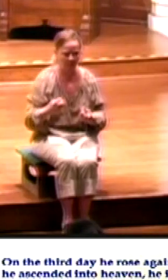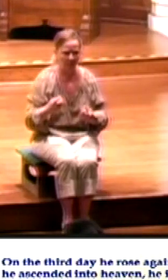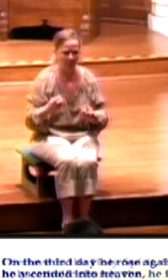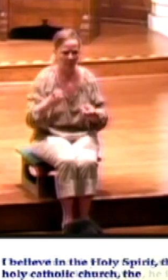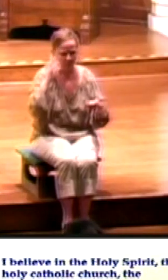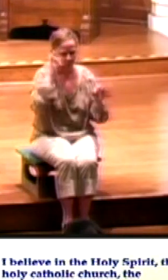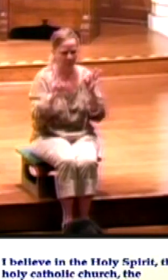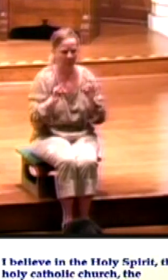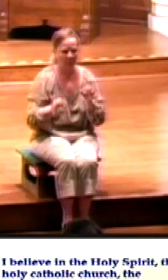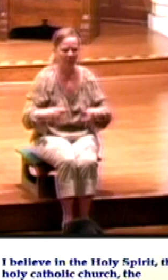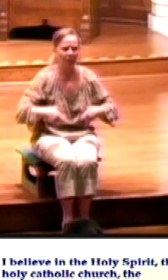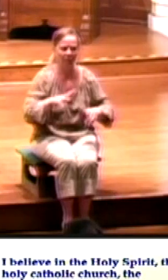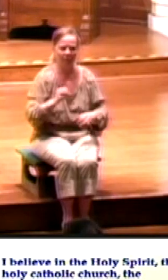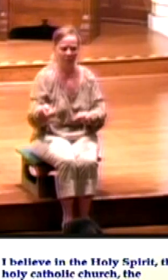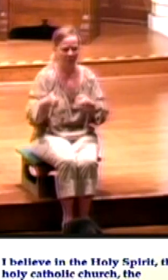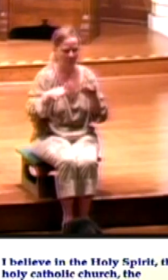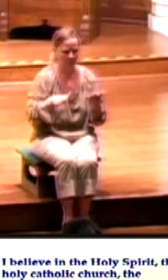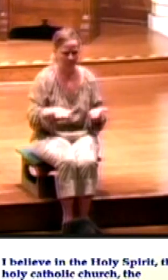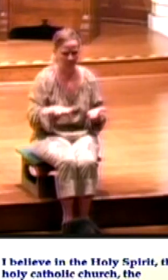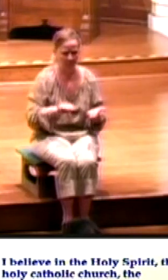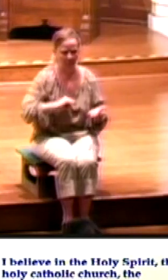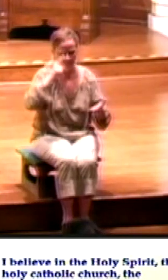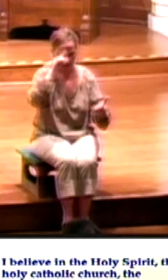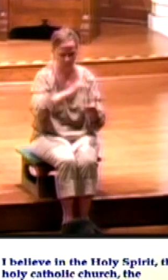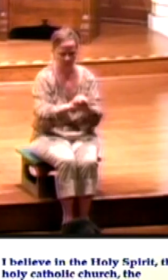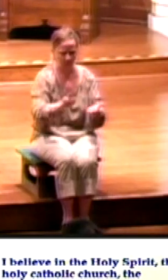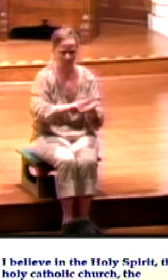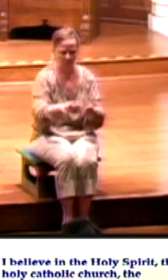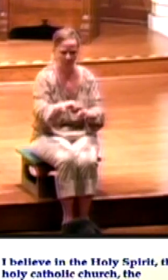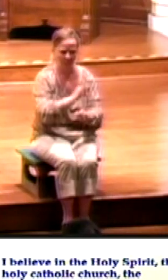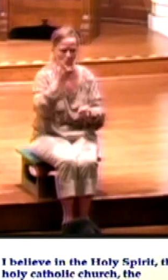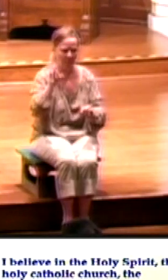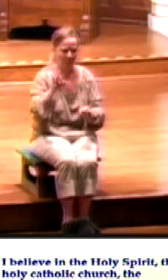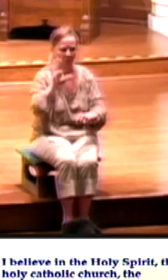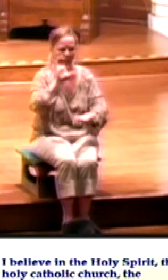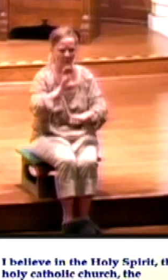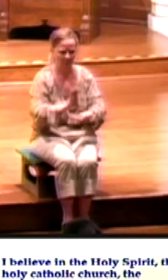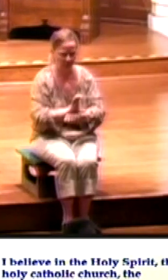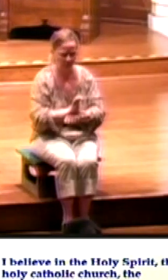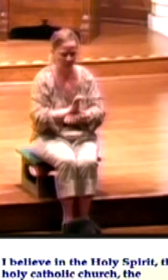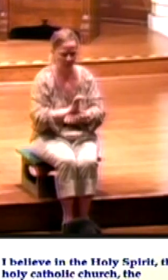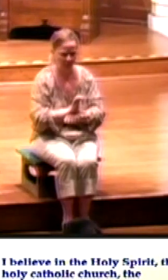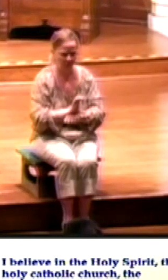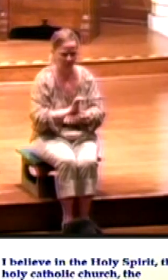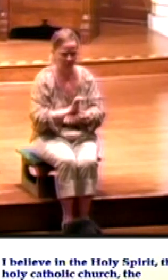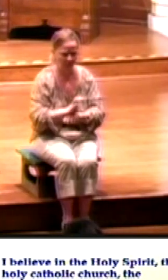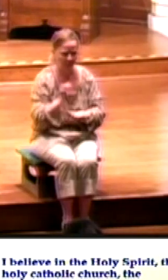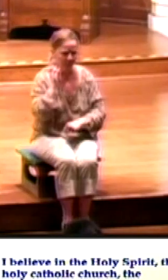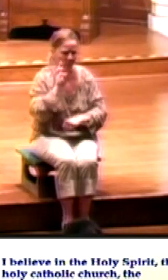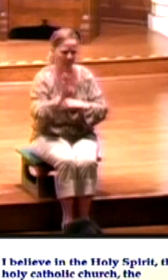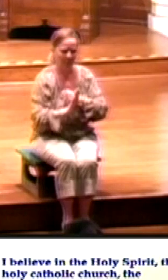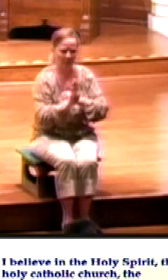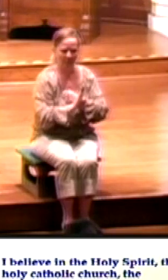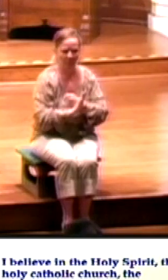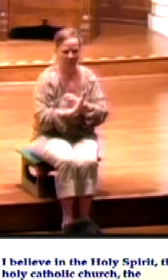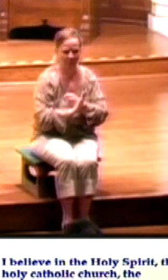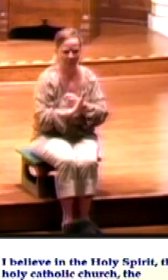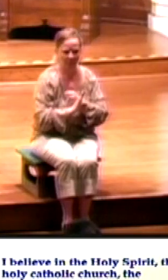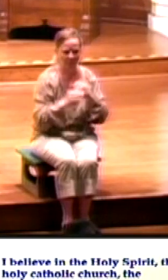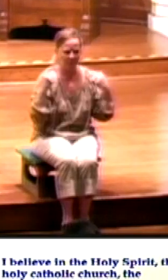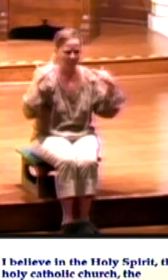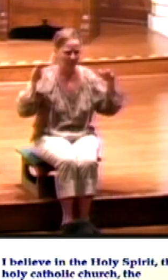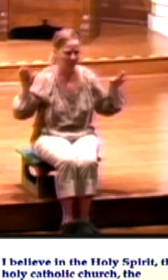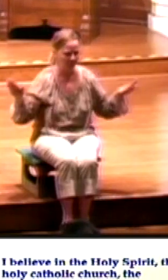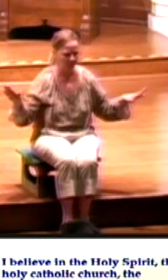dead. I believe in the Holy Spirit, the Holy Catholic Church, the communion of saints, the forgiveness of